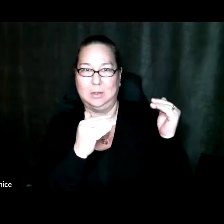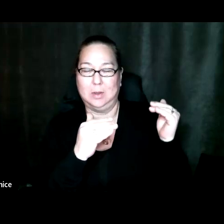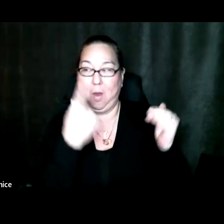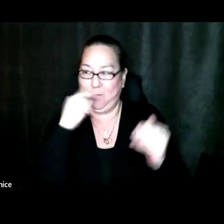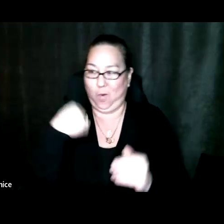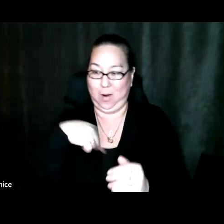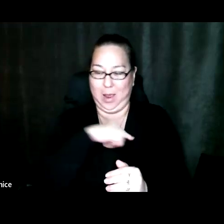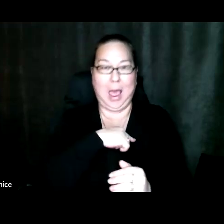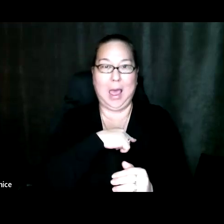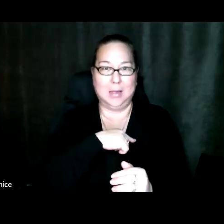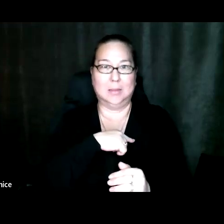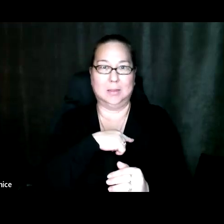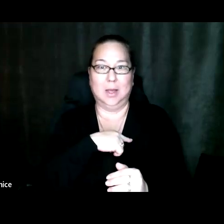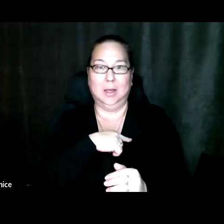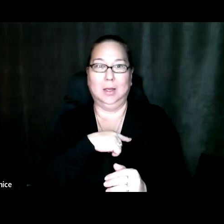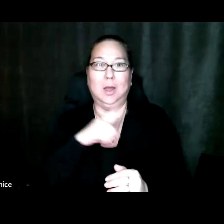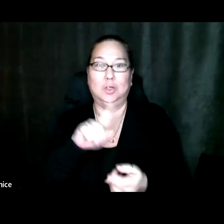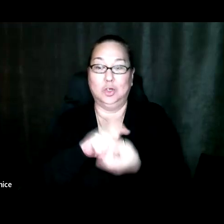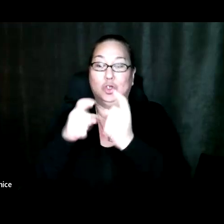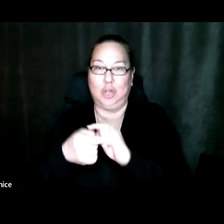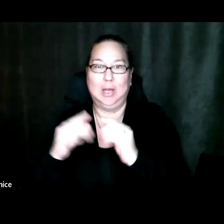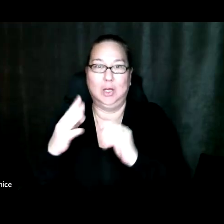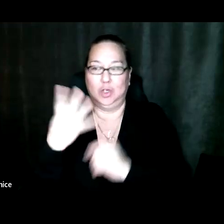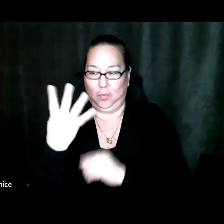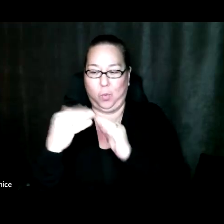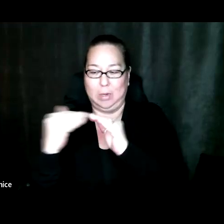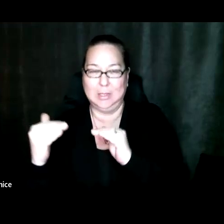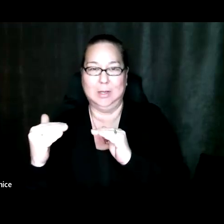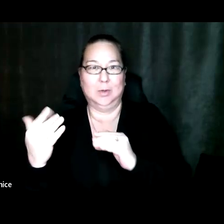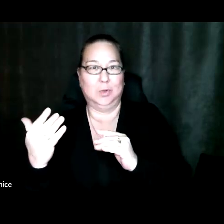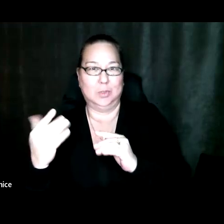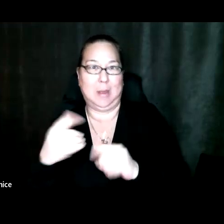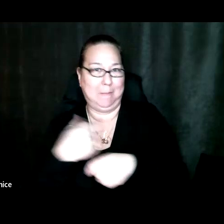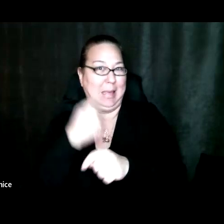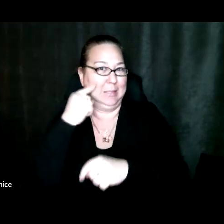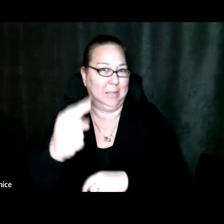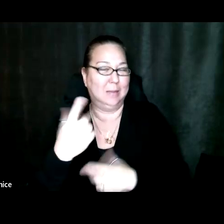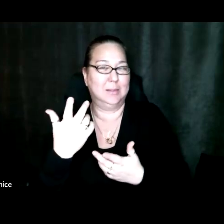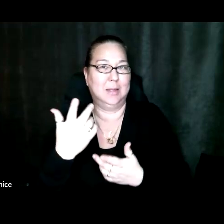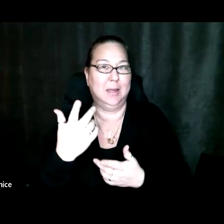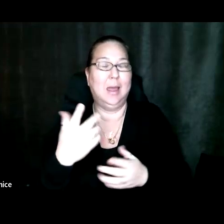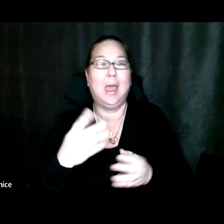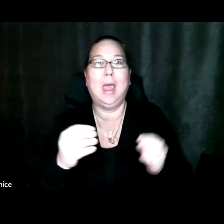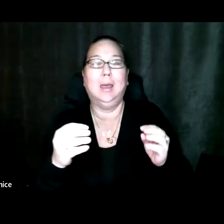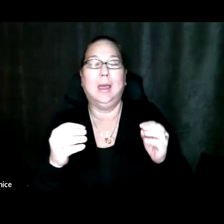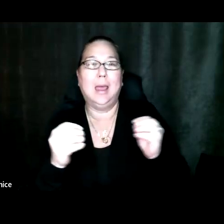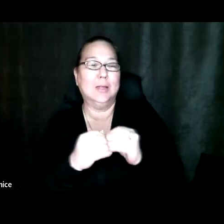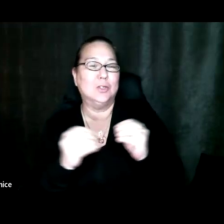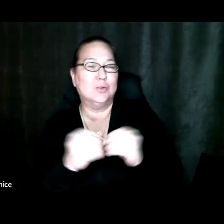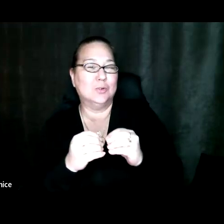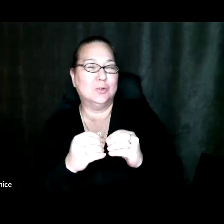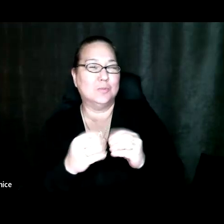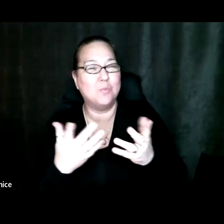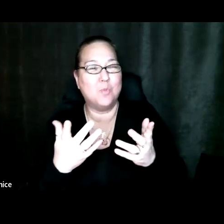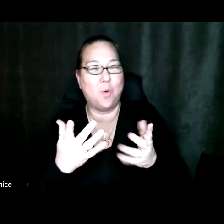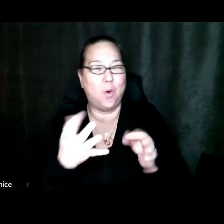tiers, to me, makes sense. It's responding to parents and it's simplifying how to